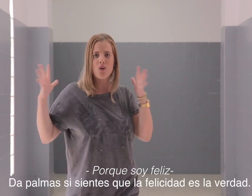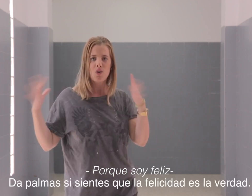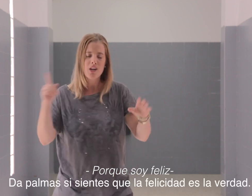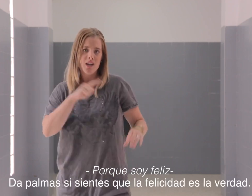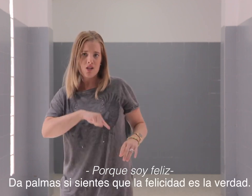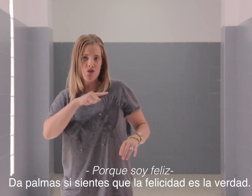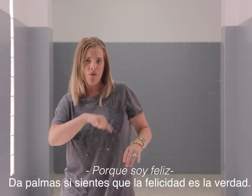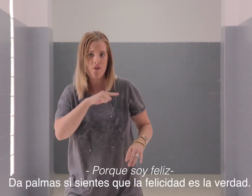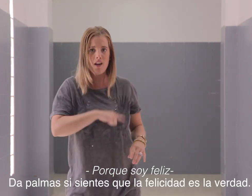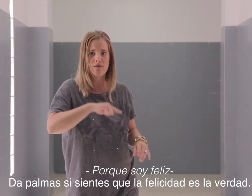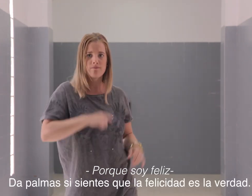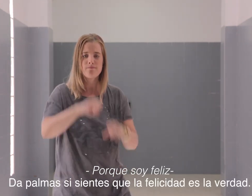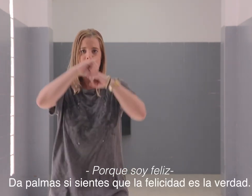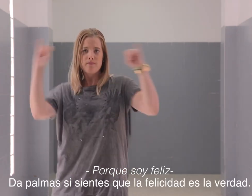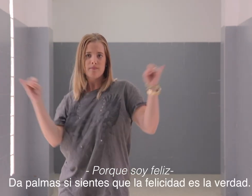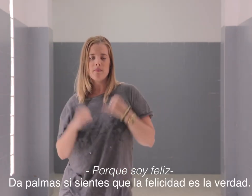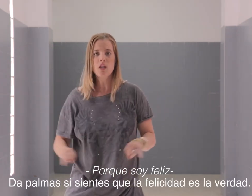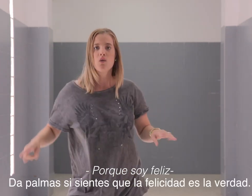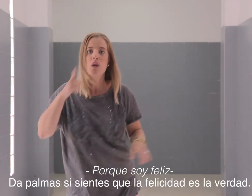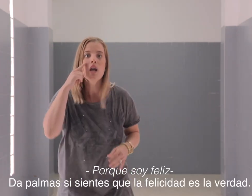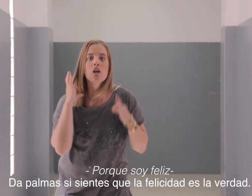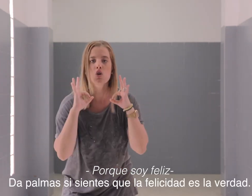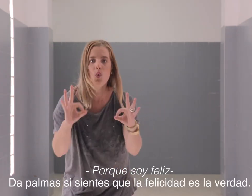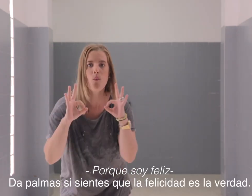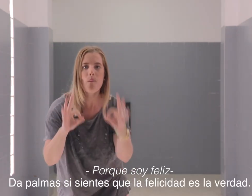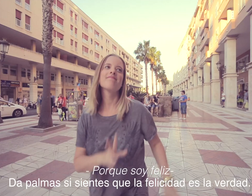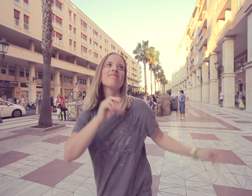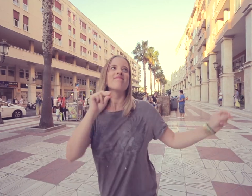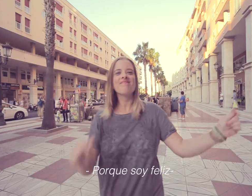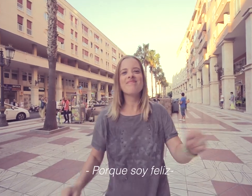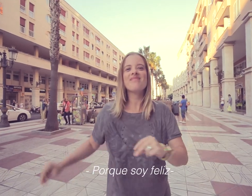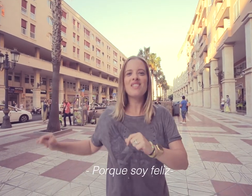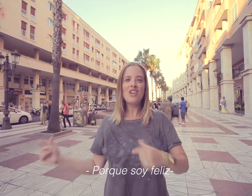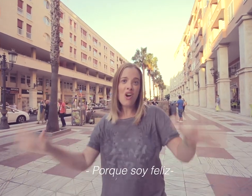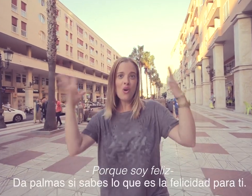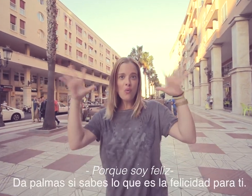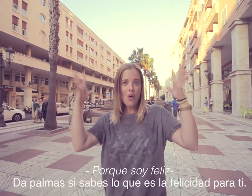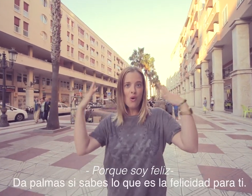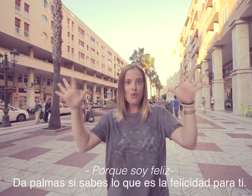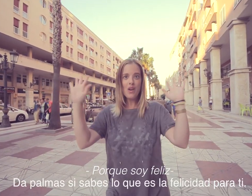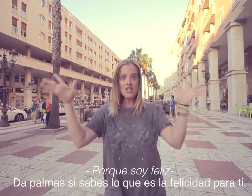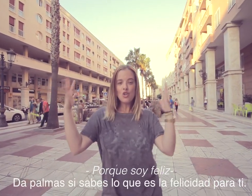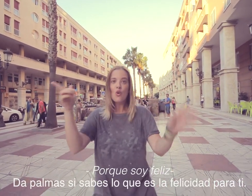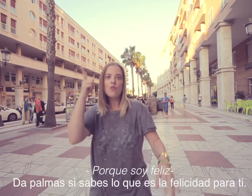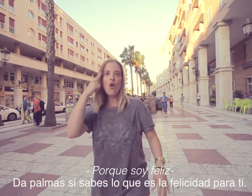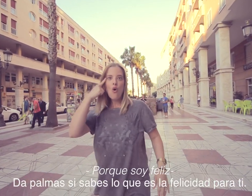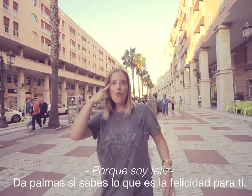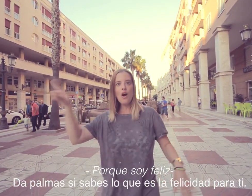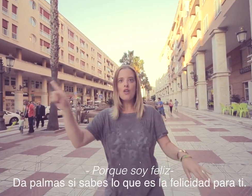along if you feel like happiness is the truth Because I'm happy Clap along if you know